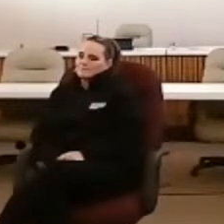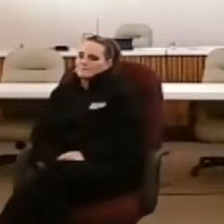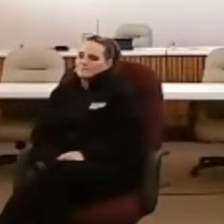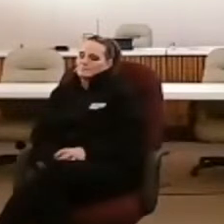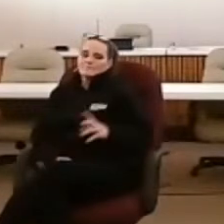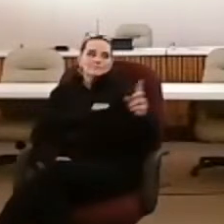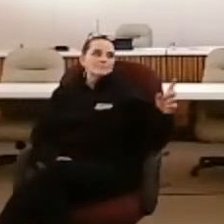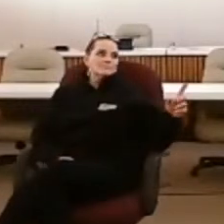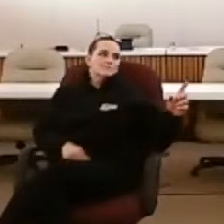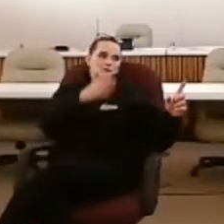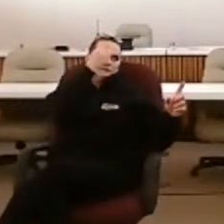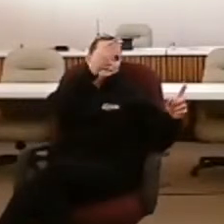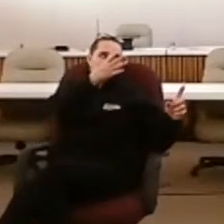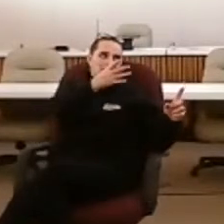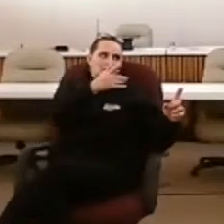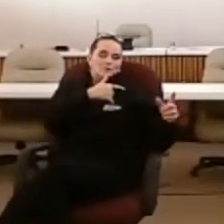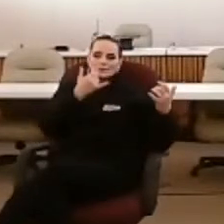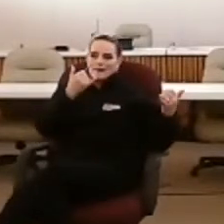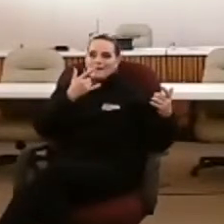Got it.